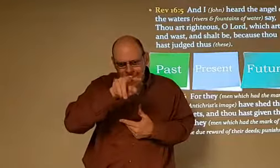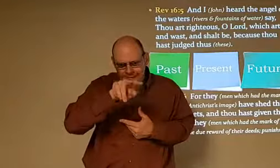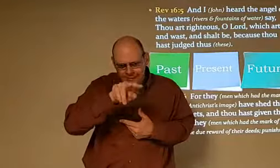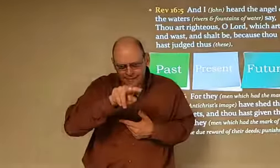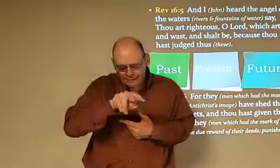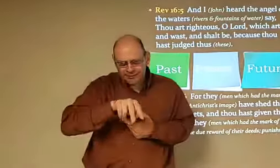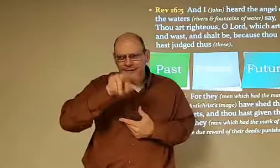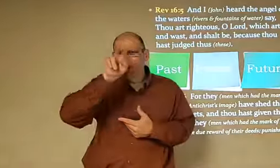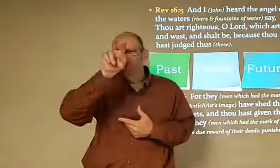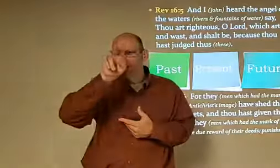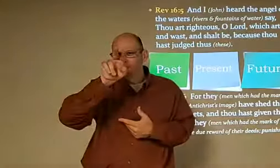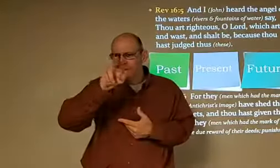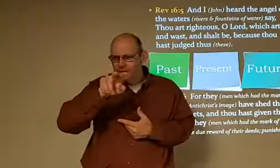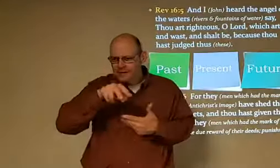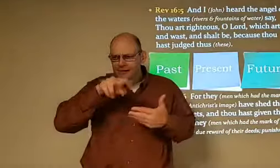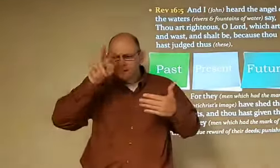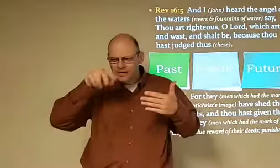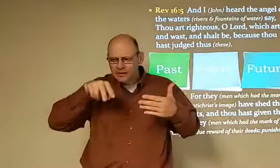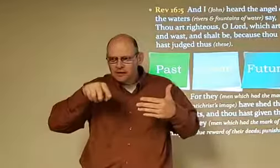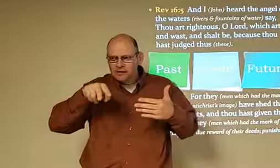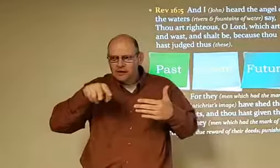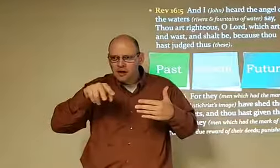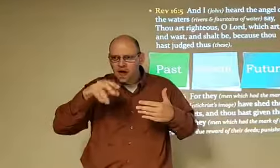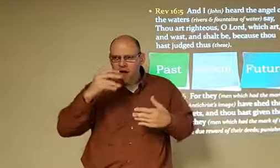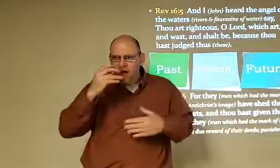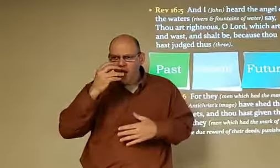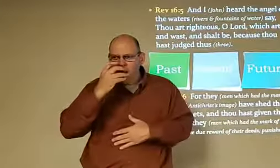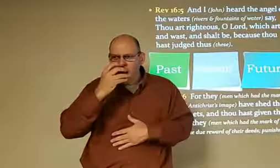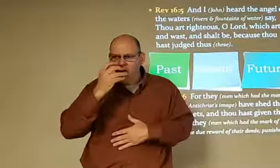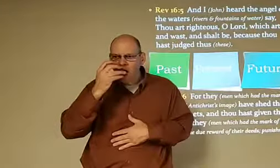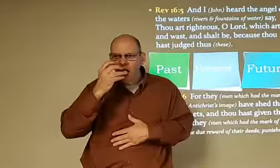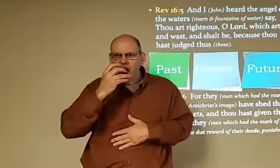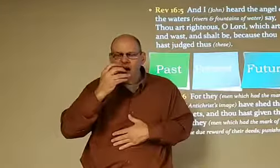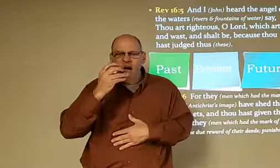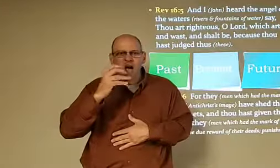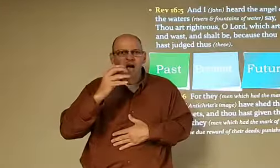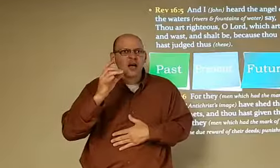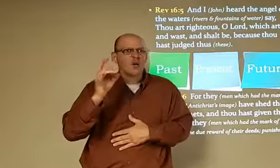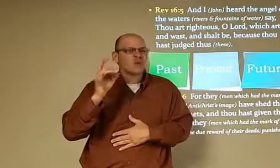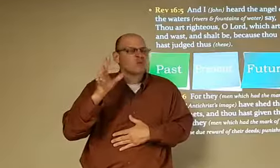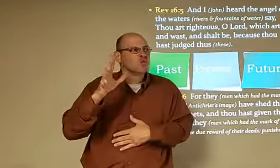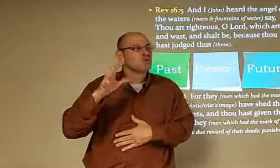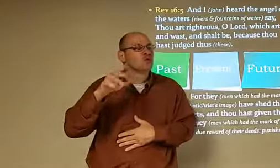reading this, I kept reading and reading. Oh, I was amazed.